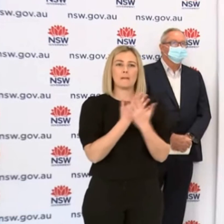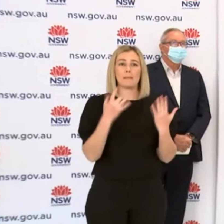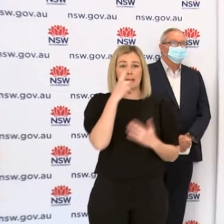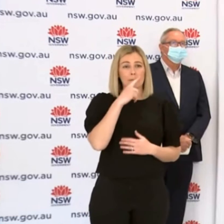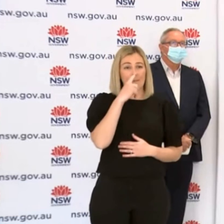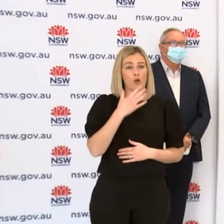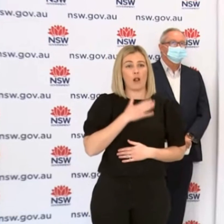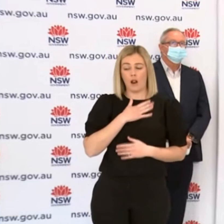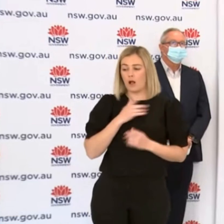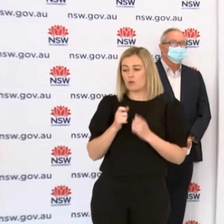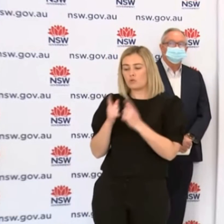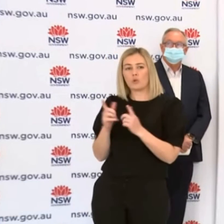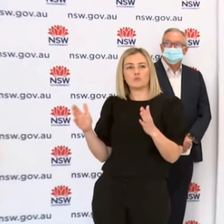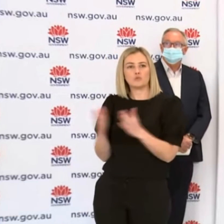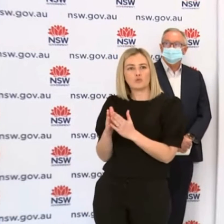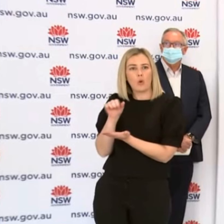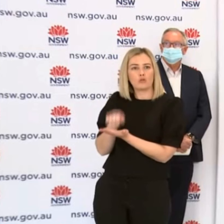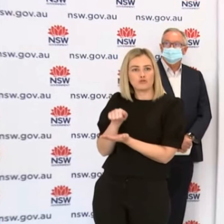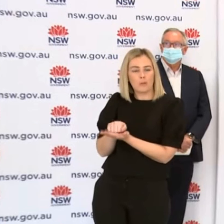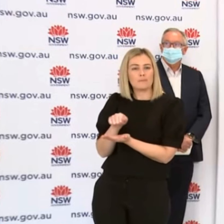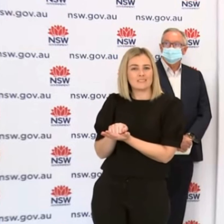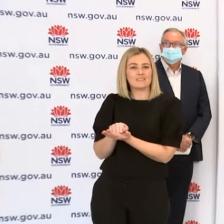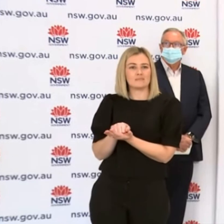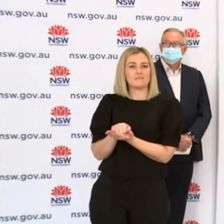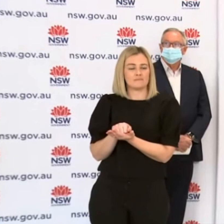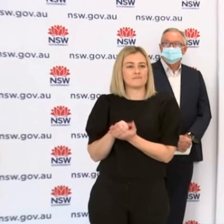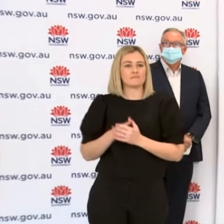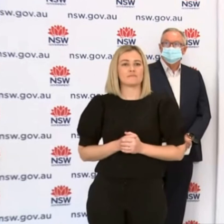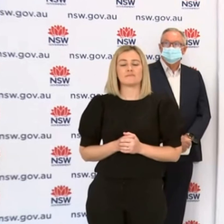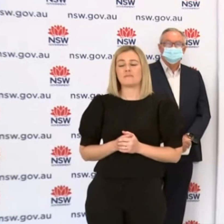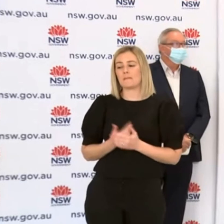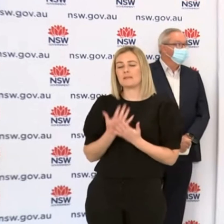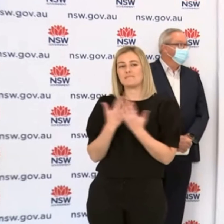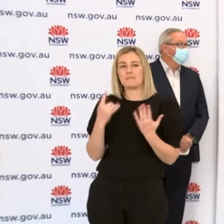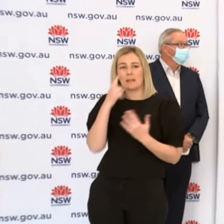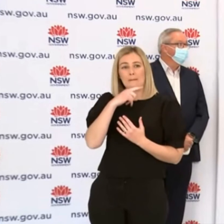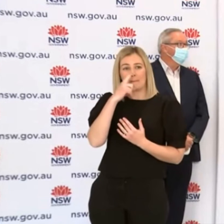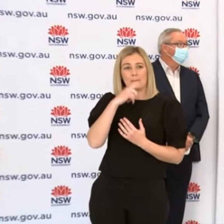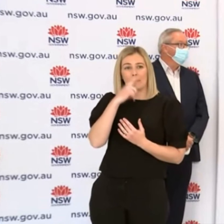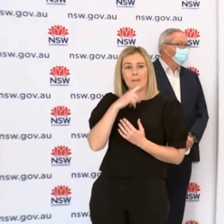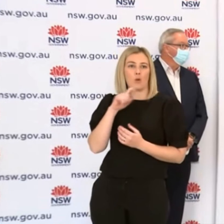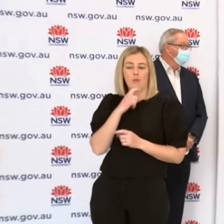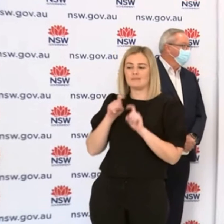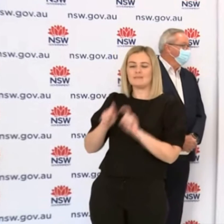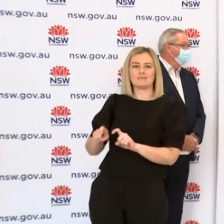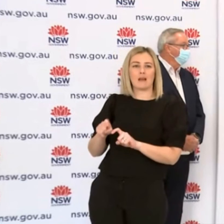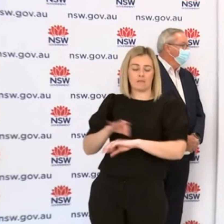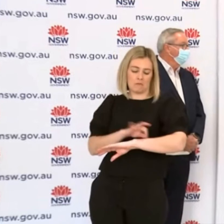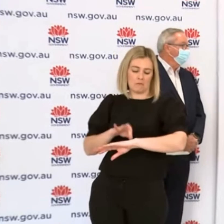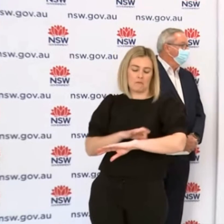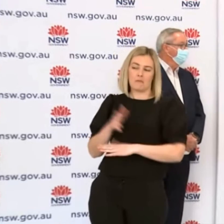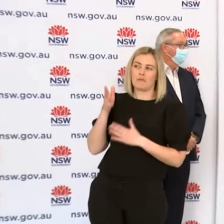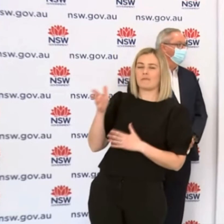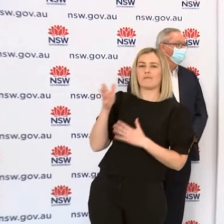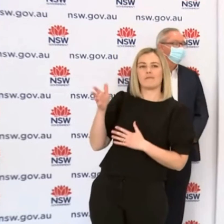indeed to supermarkets in a pre-arranged fashion and then hang around for hours on end. And what I